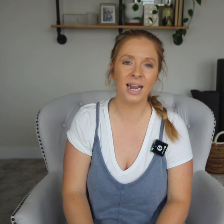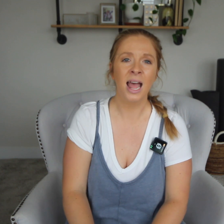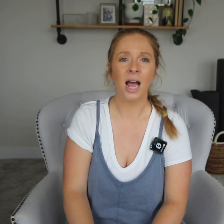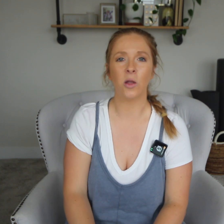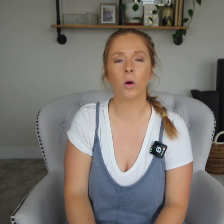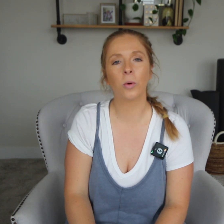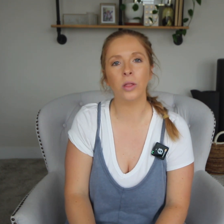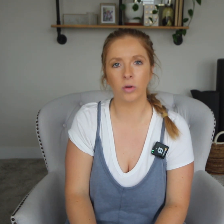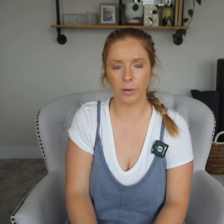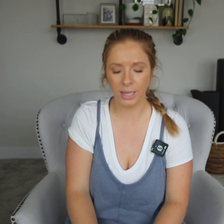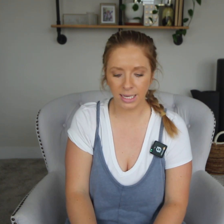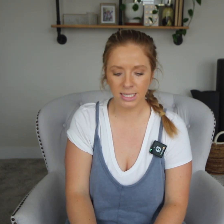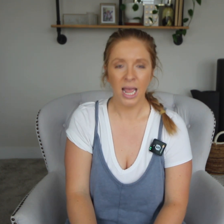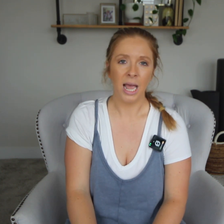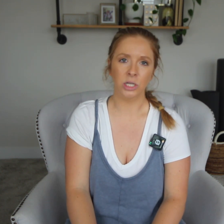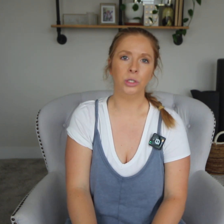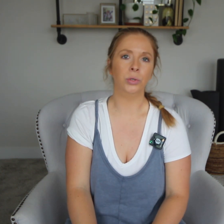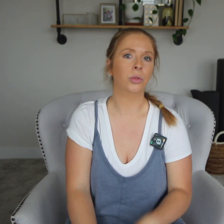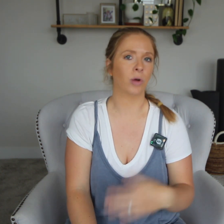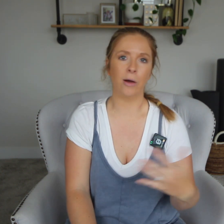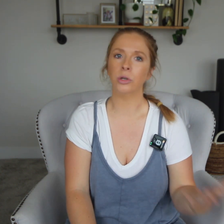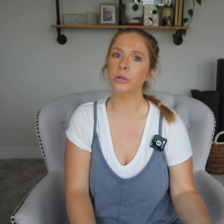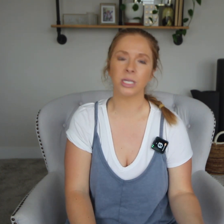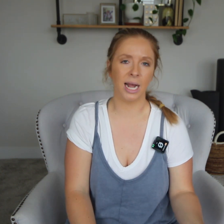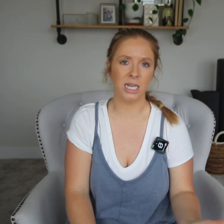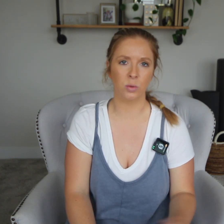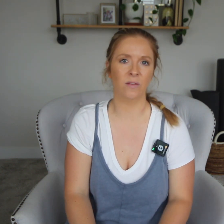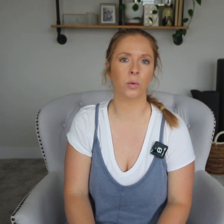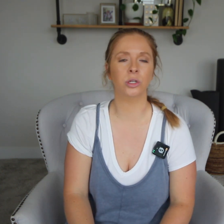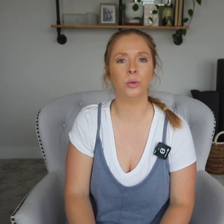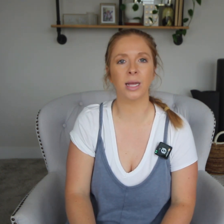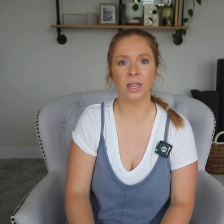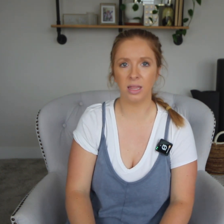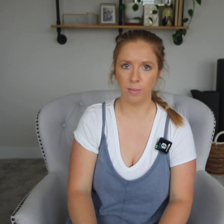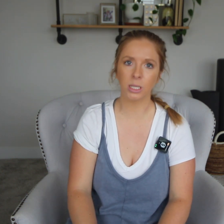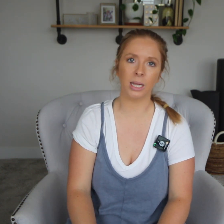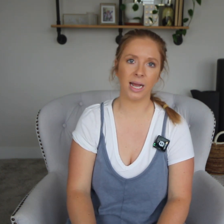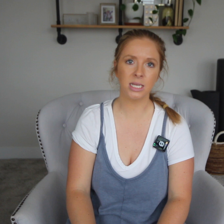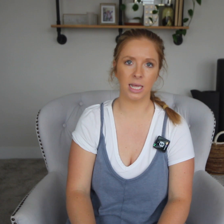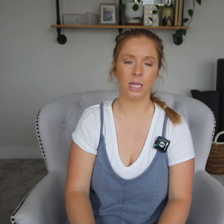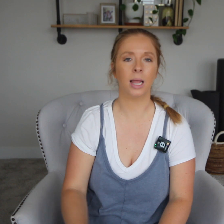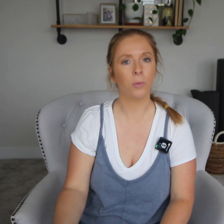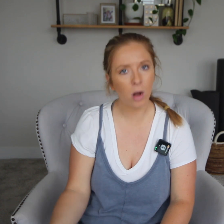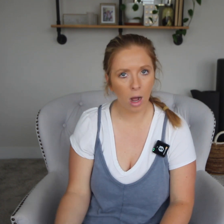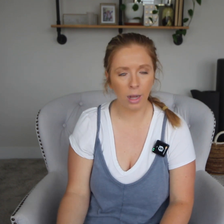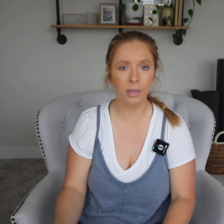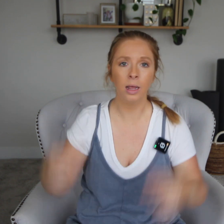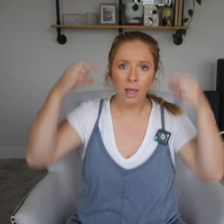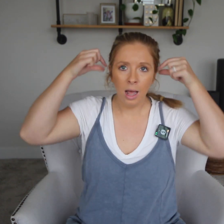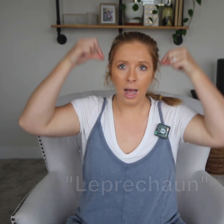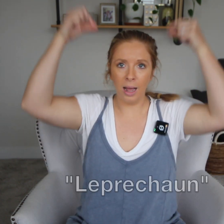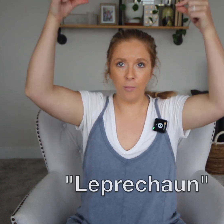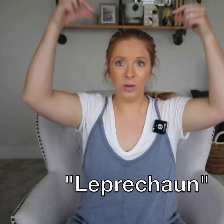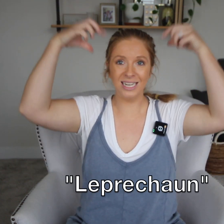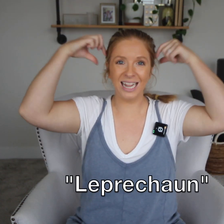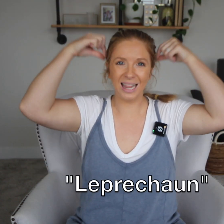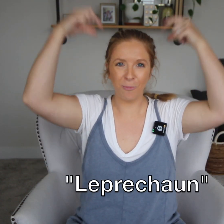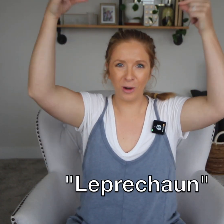I incorporate throughout class. I do throughout new signs whenever we're doing a themed class, like leprechaun. We did a